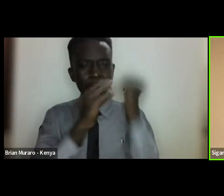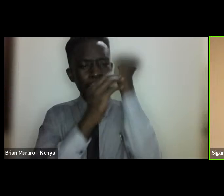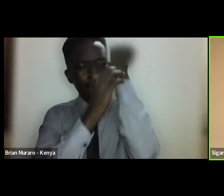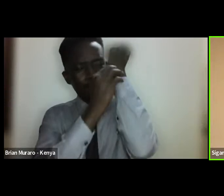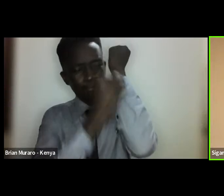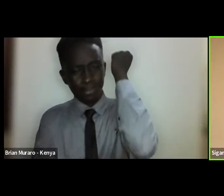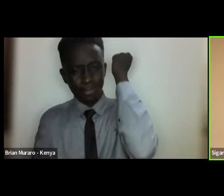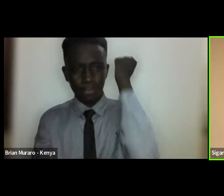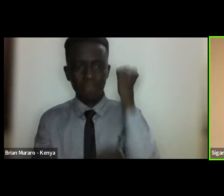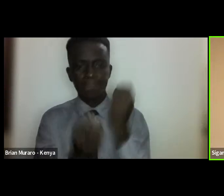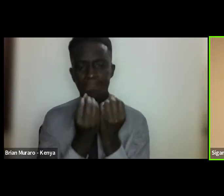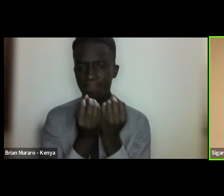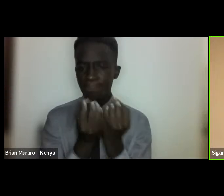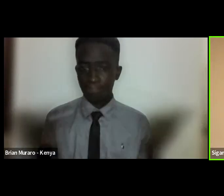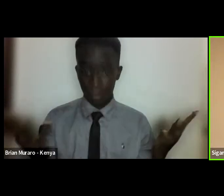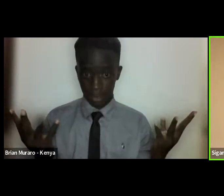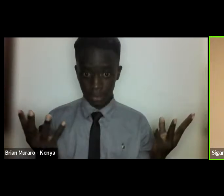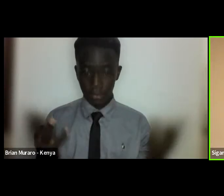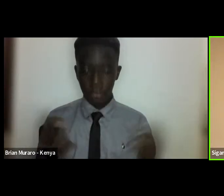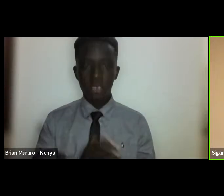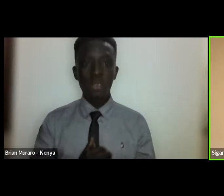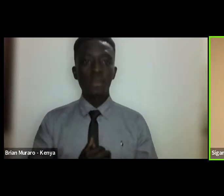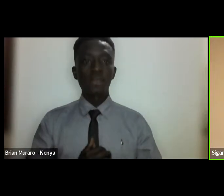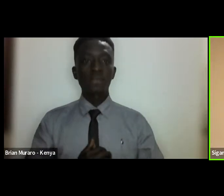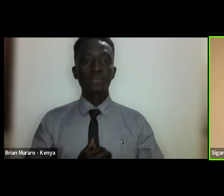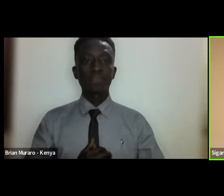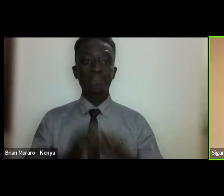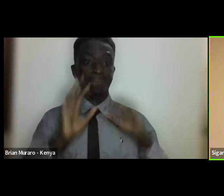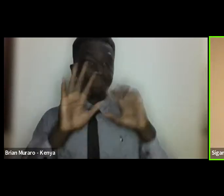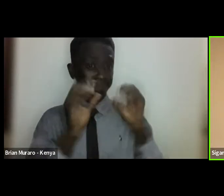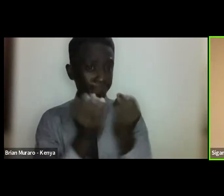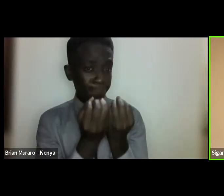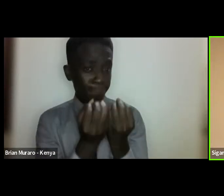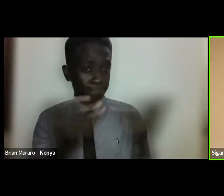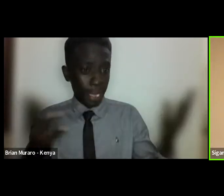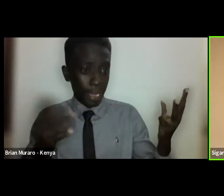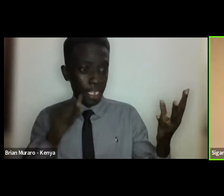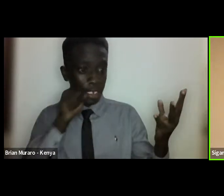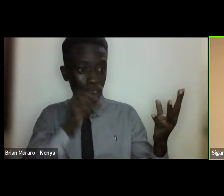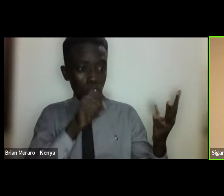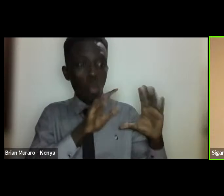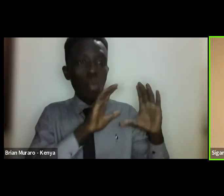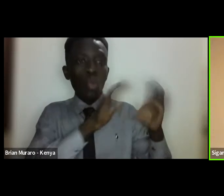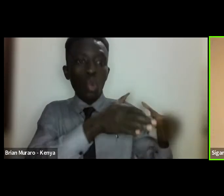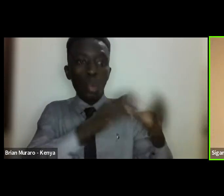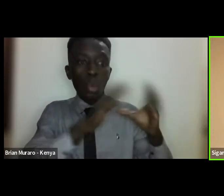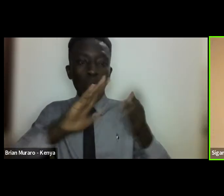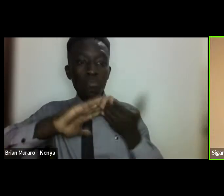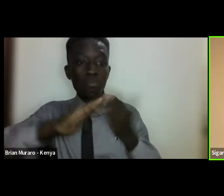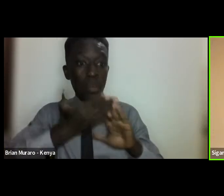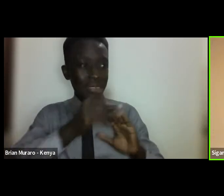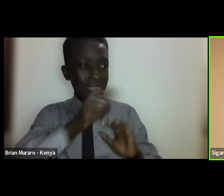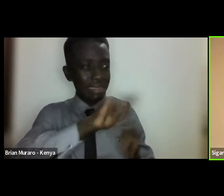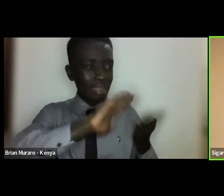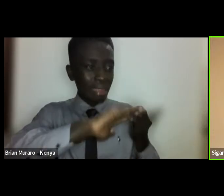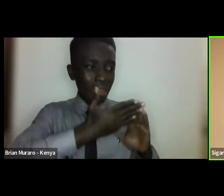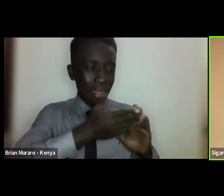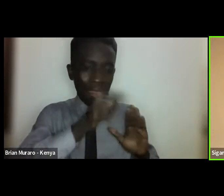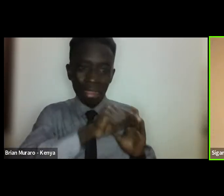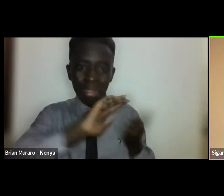And many of these communities and many of these children, in